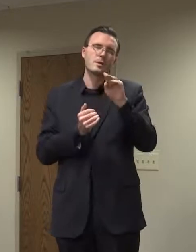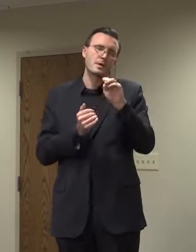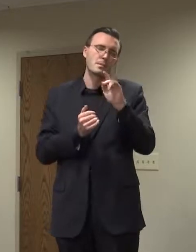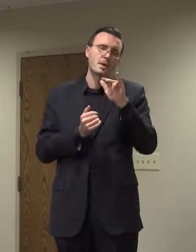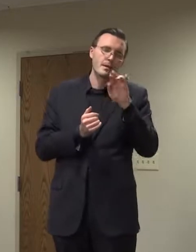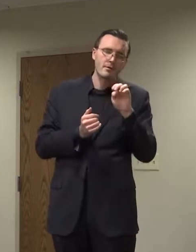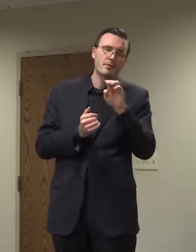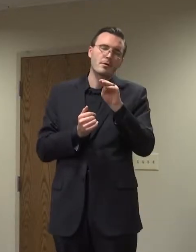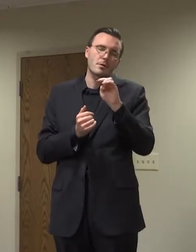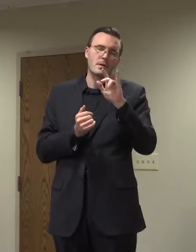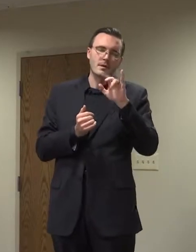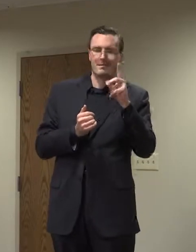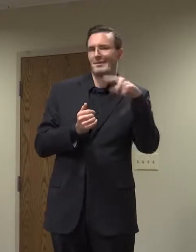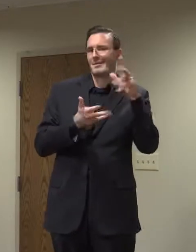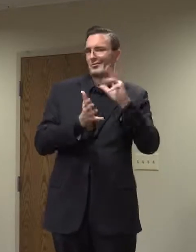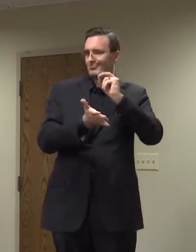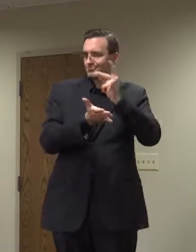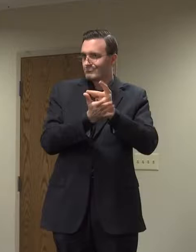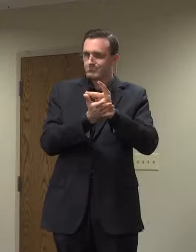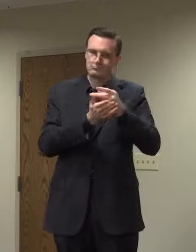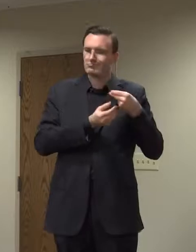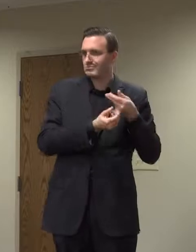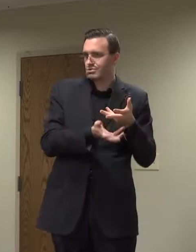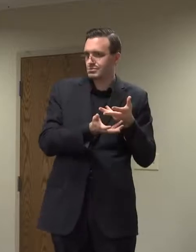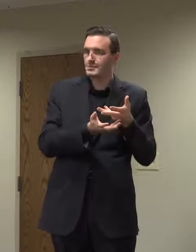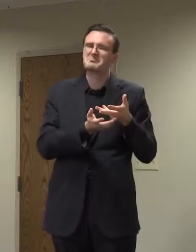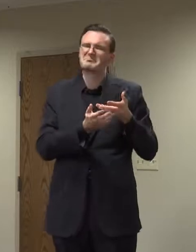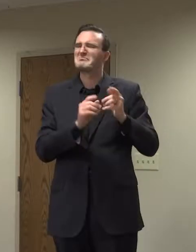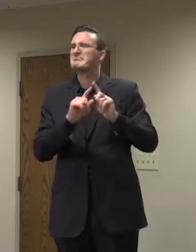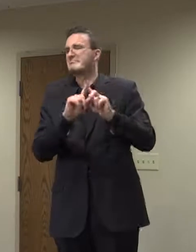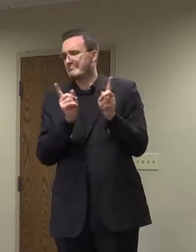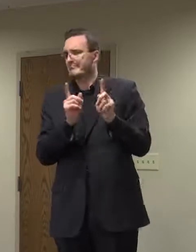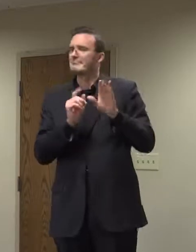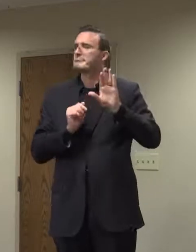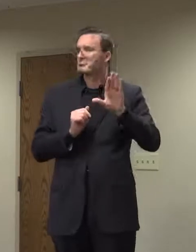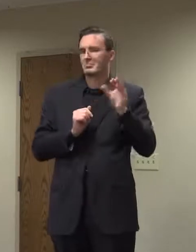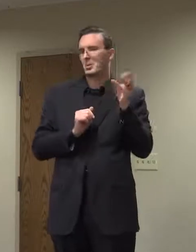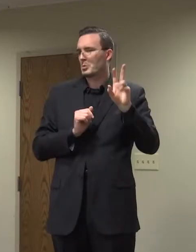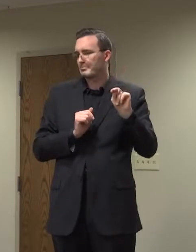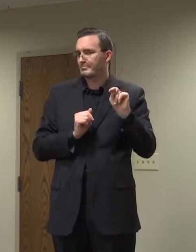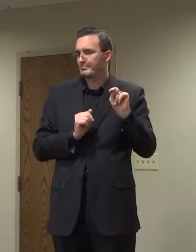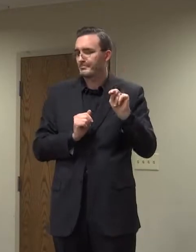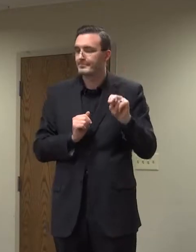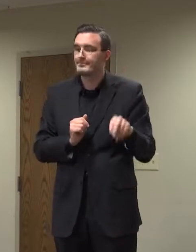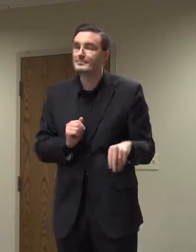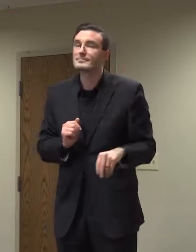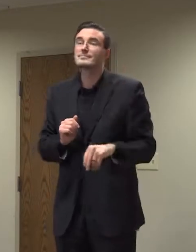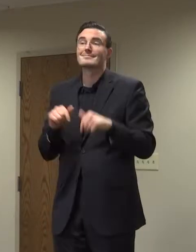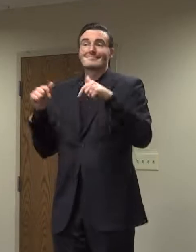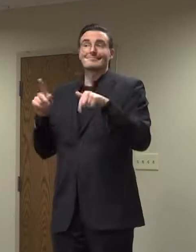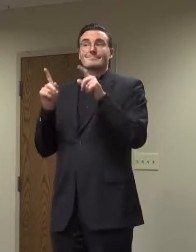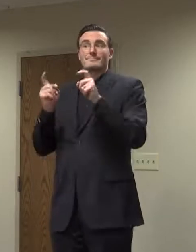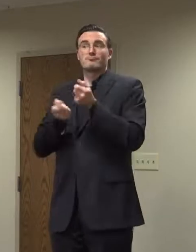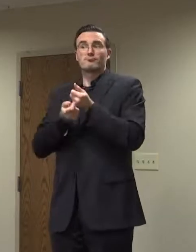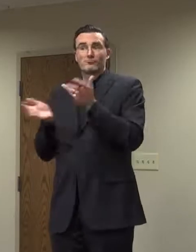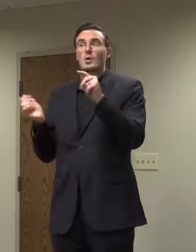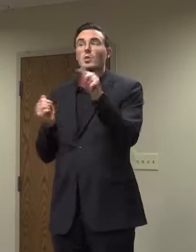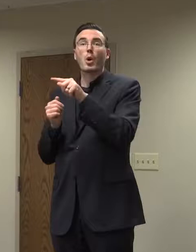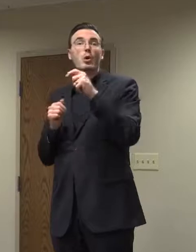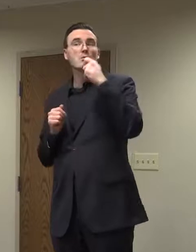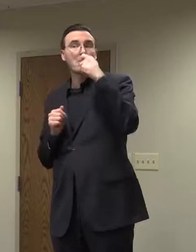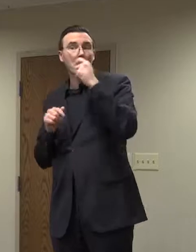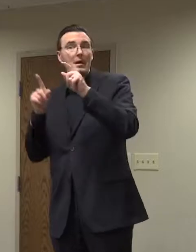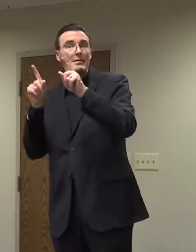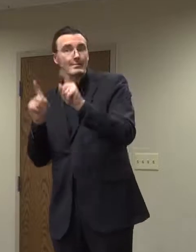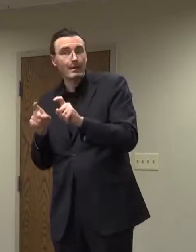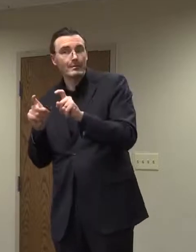those as well. These tests will be provided at no cost to individuals who are tested. Positive results will